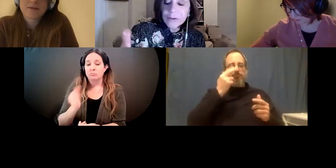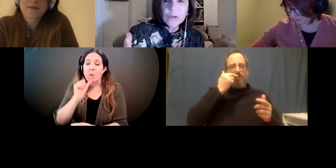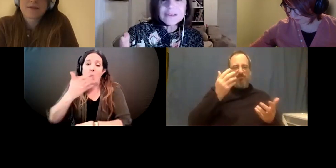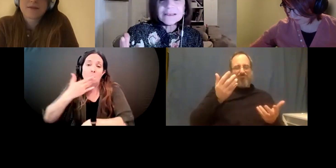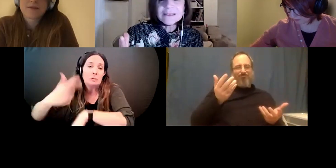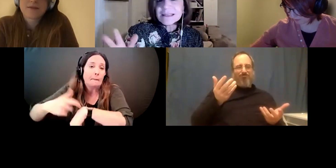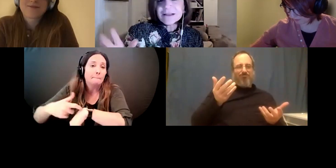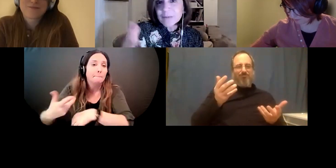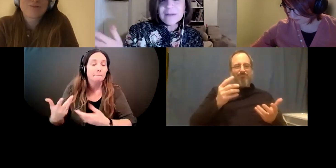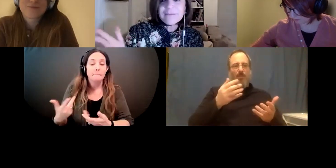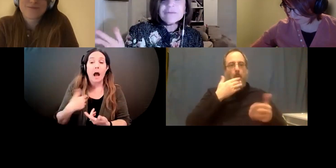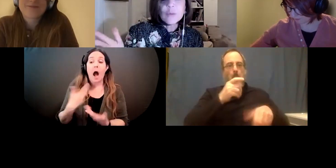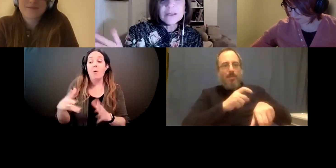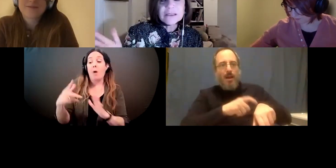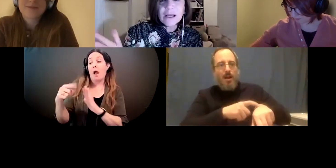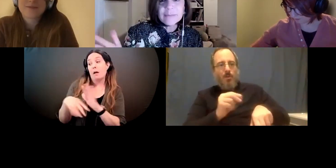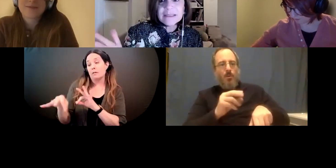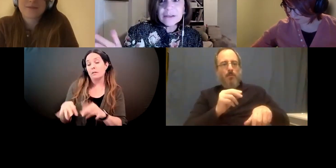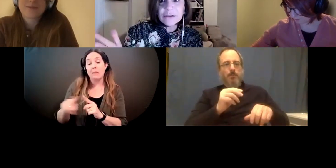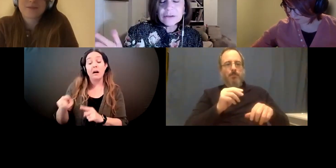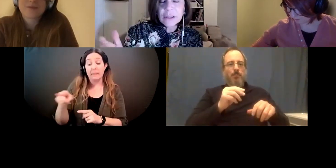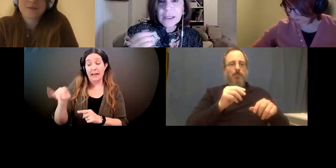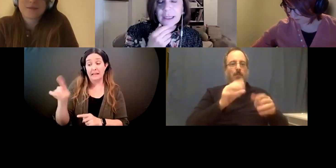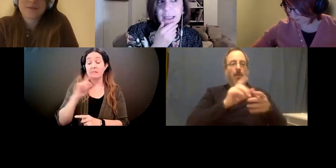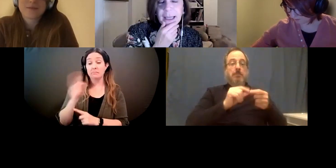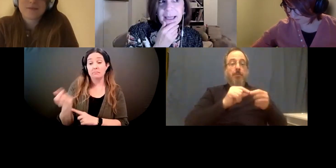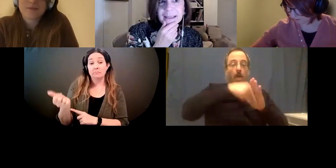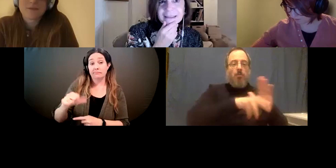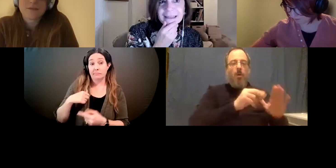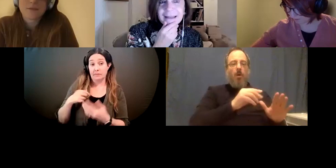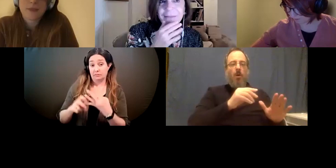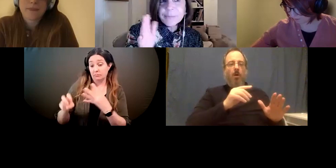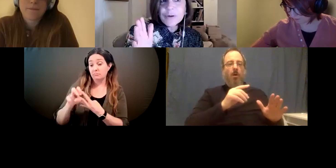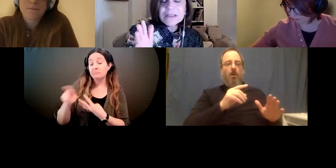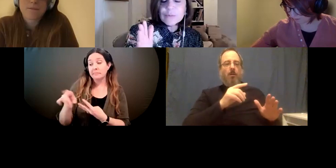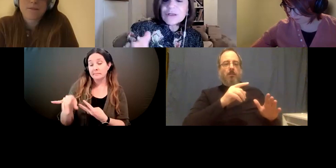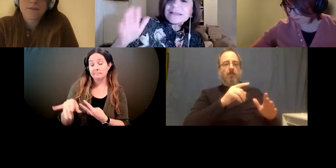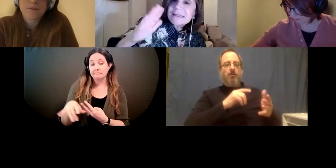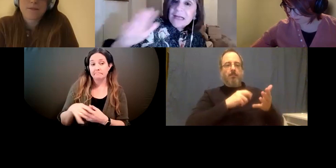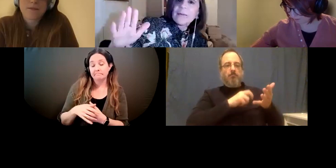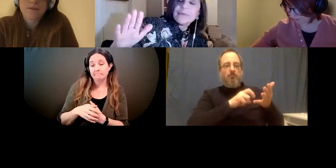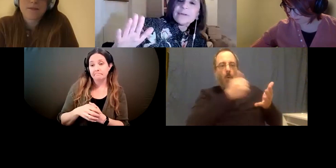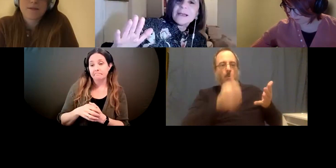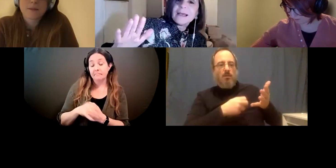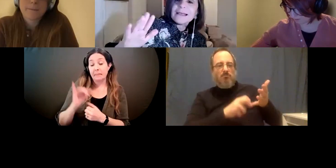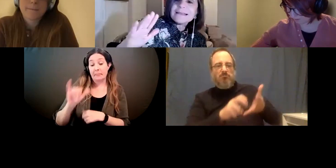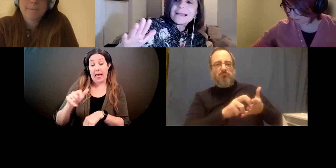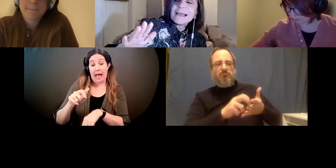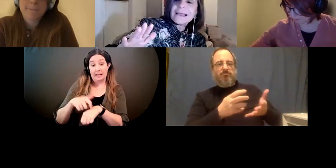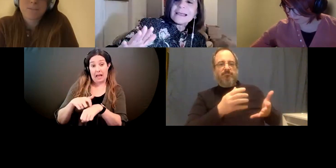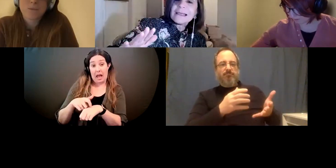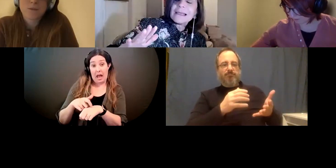I don't want to go into the details, but they found a way to deny me tenure. And at that point in the book, I stop and